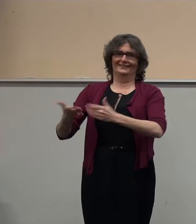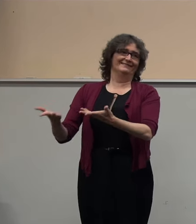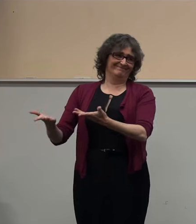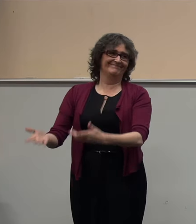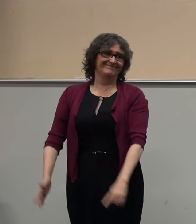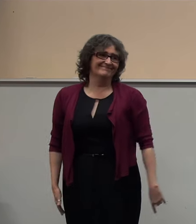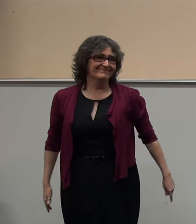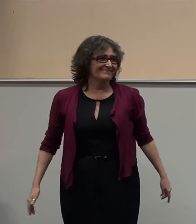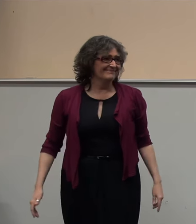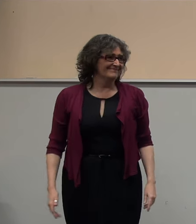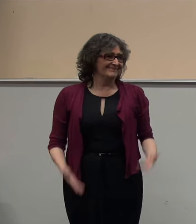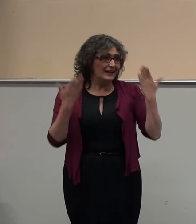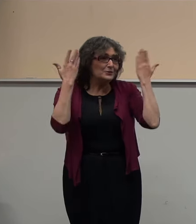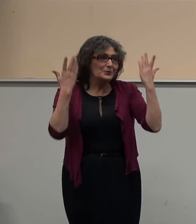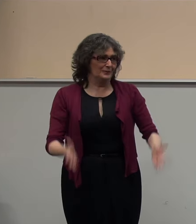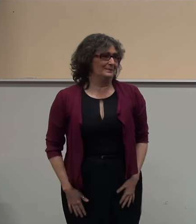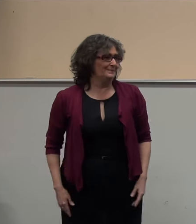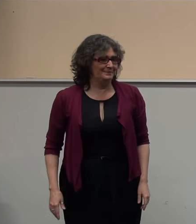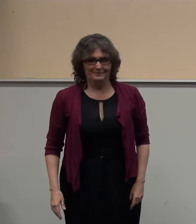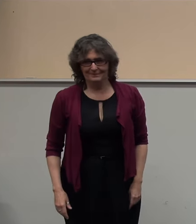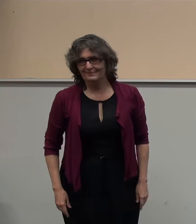Yeah, I don't know.